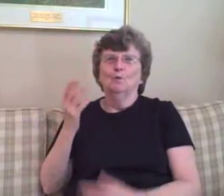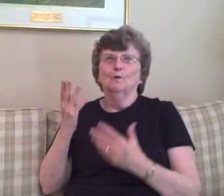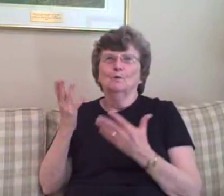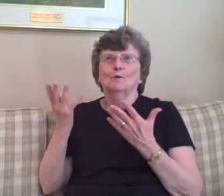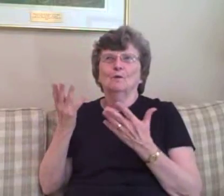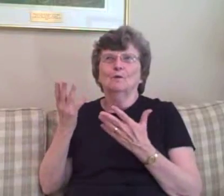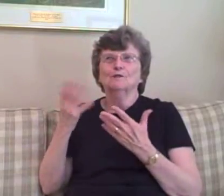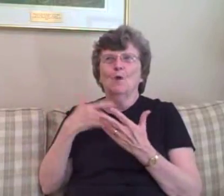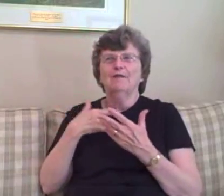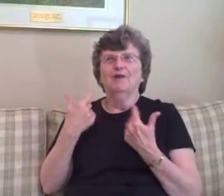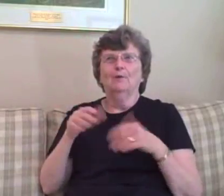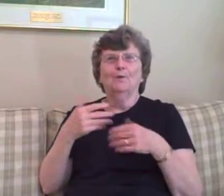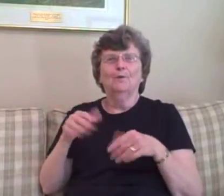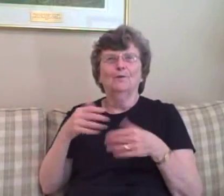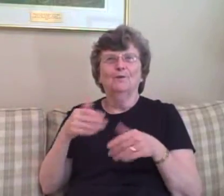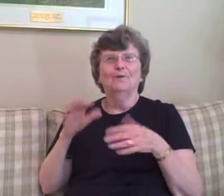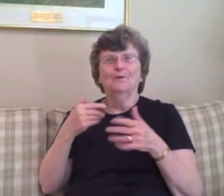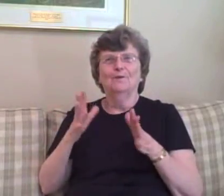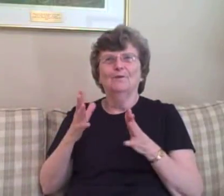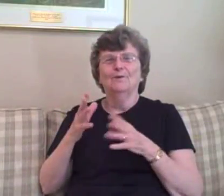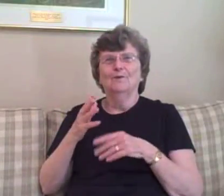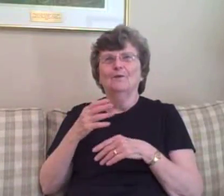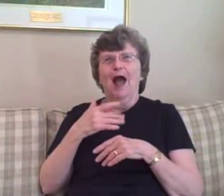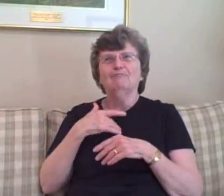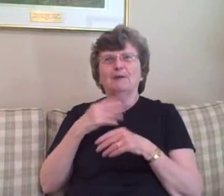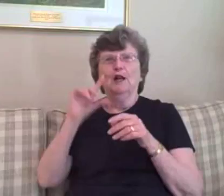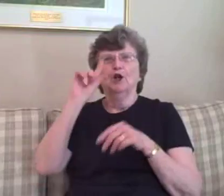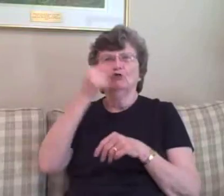know, only He knew. So wow,